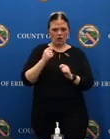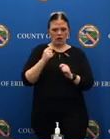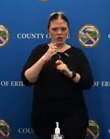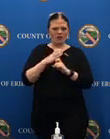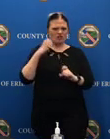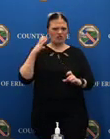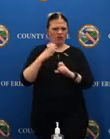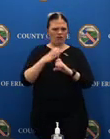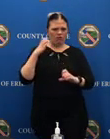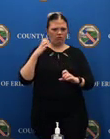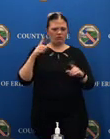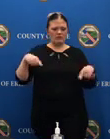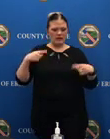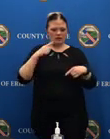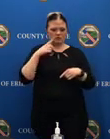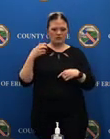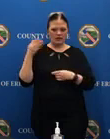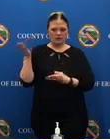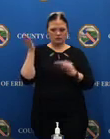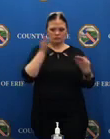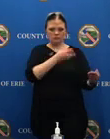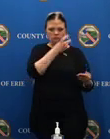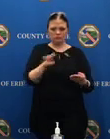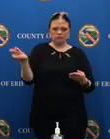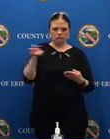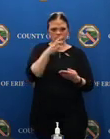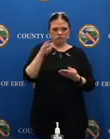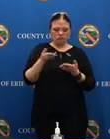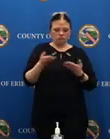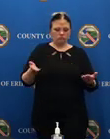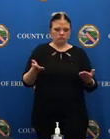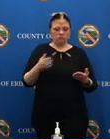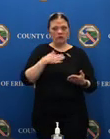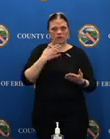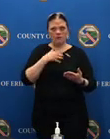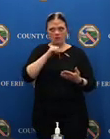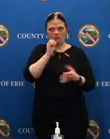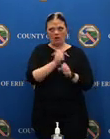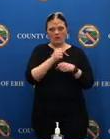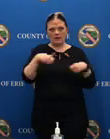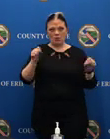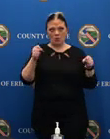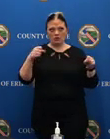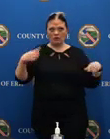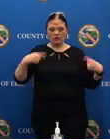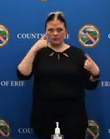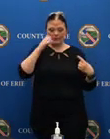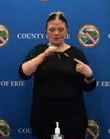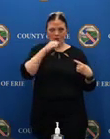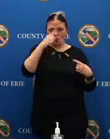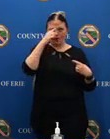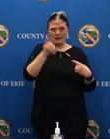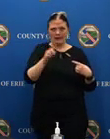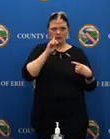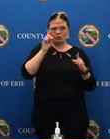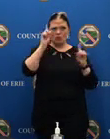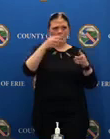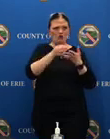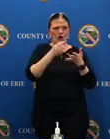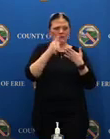trucks that are transporting goods, which at least I was glad to hear they weren't making motorcycle tires, because I don't think anybody's going out to buy new bikes at this